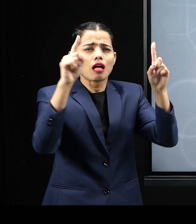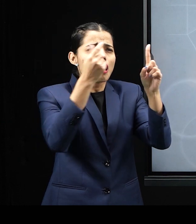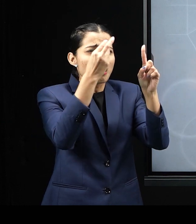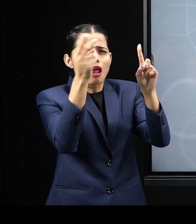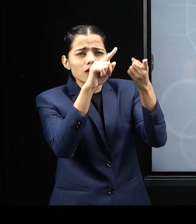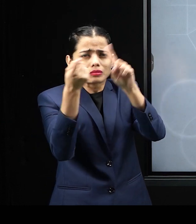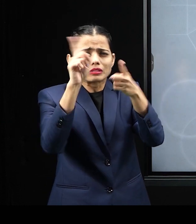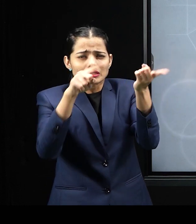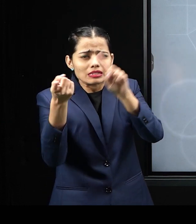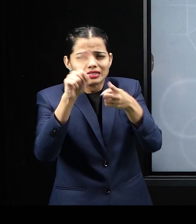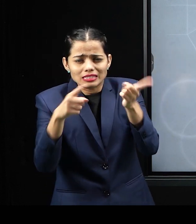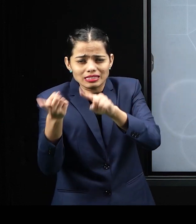Euclid's division algorithm,